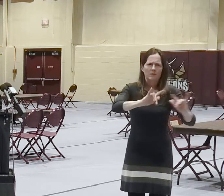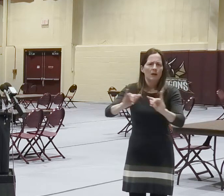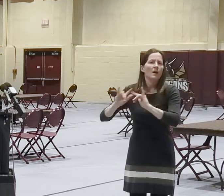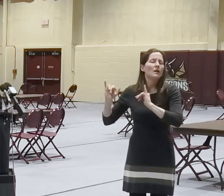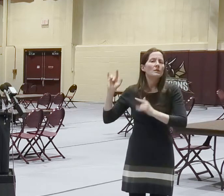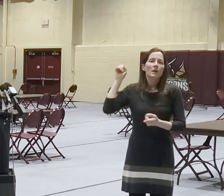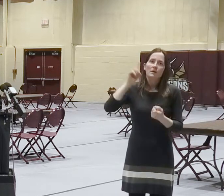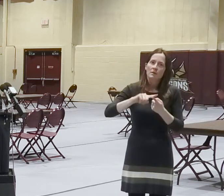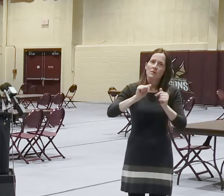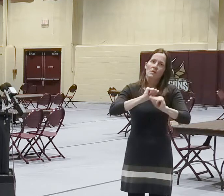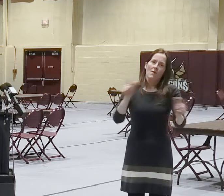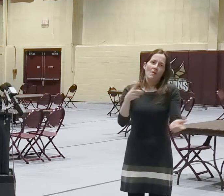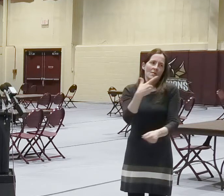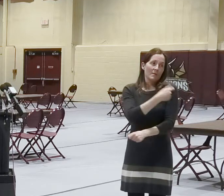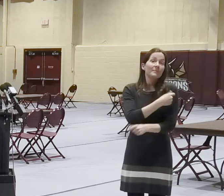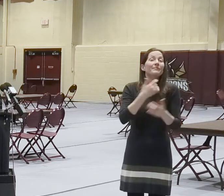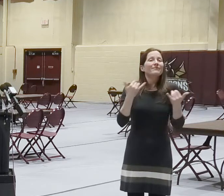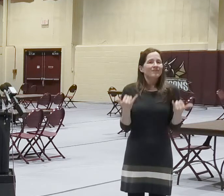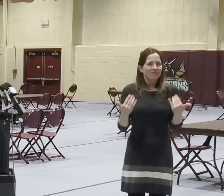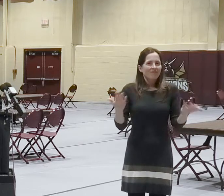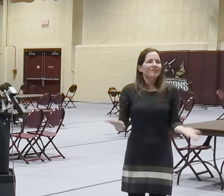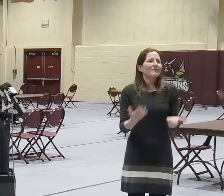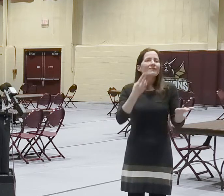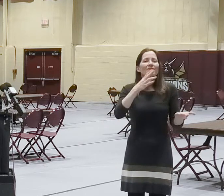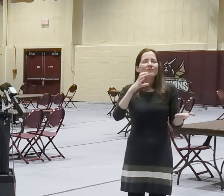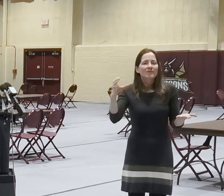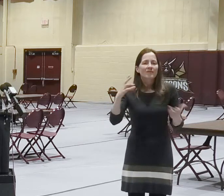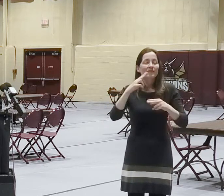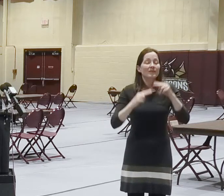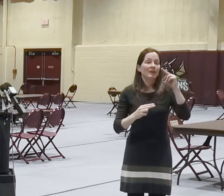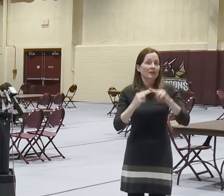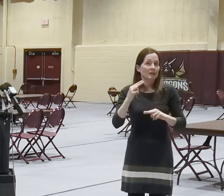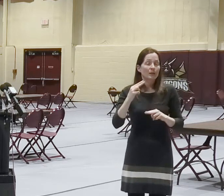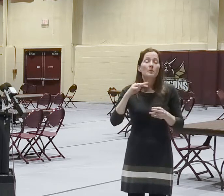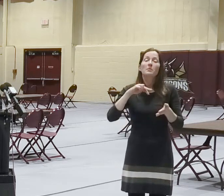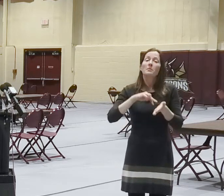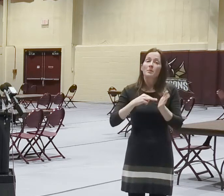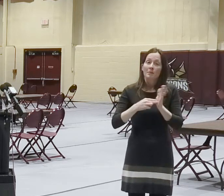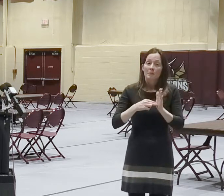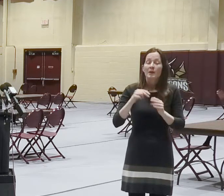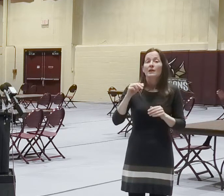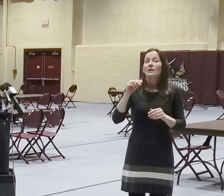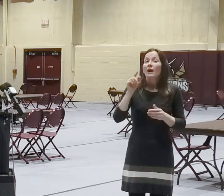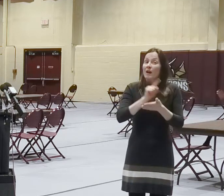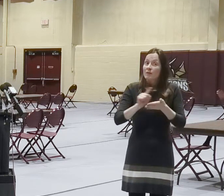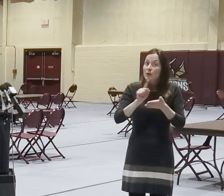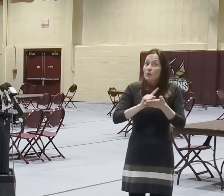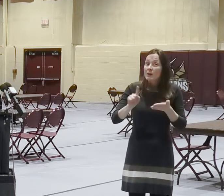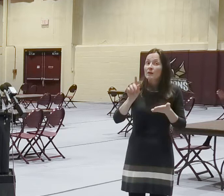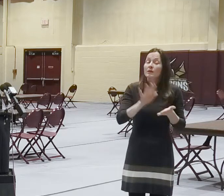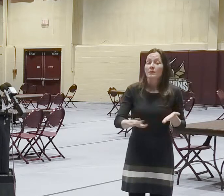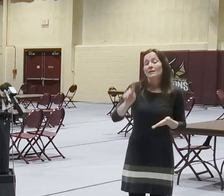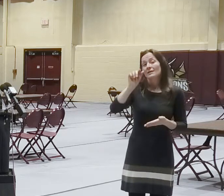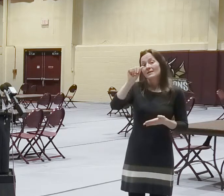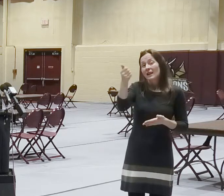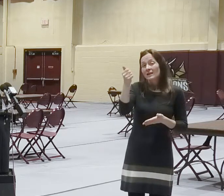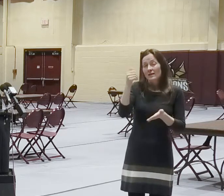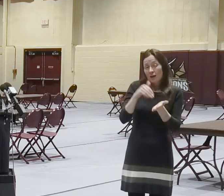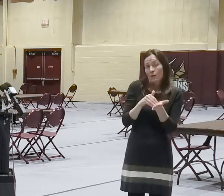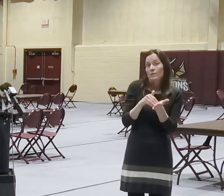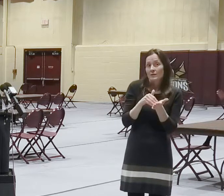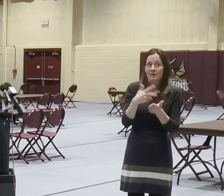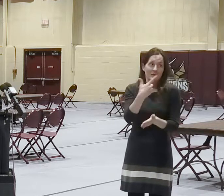Community College will allow for approximately 10,000 first vaccinations each week to be given at this location